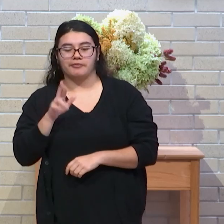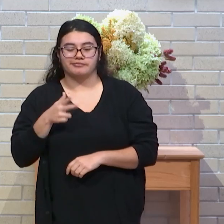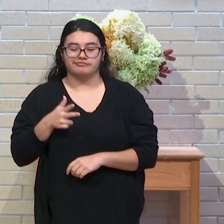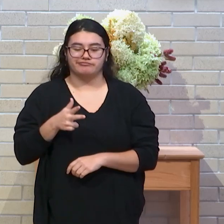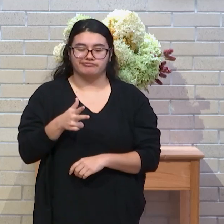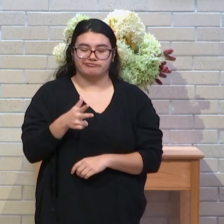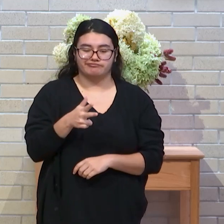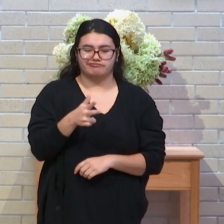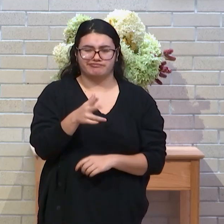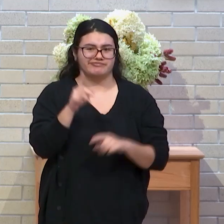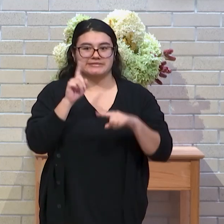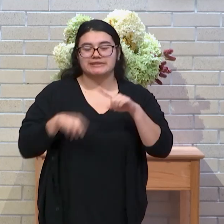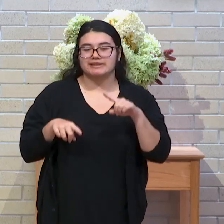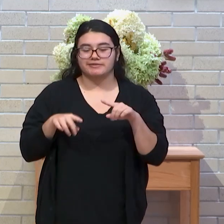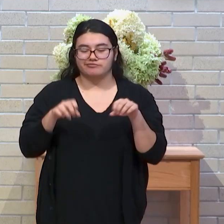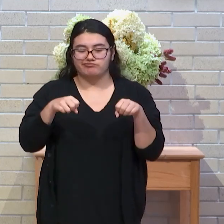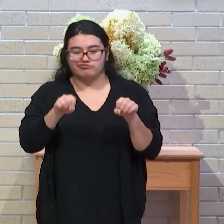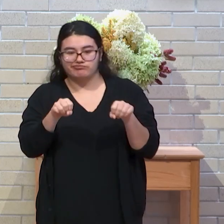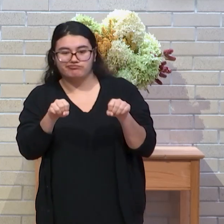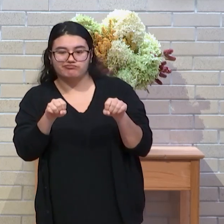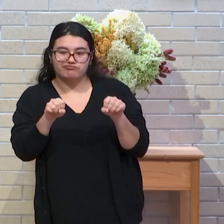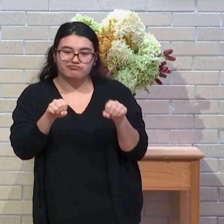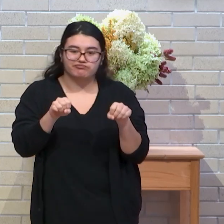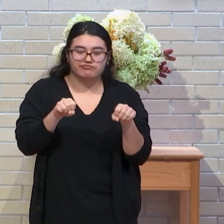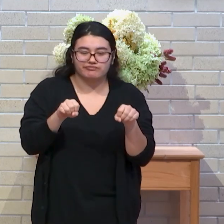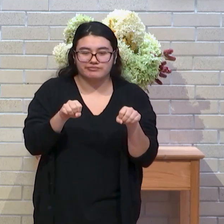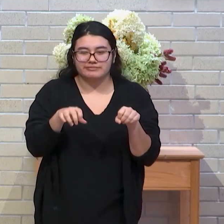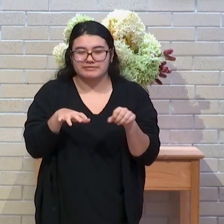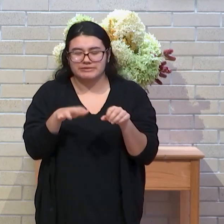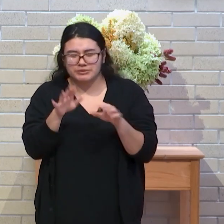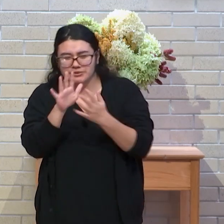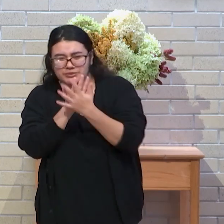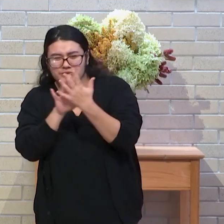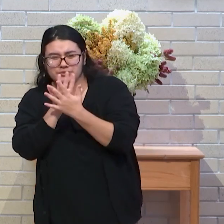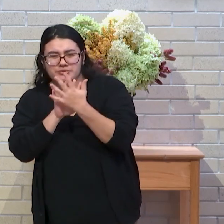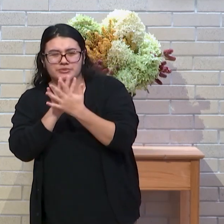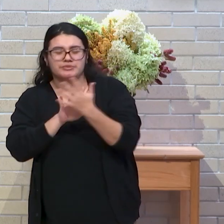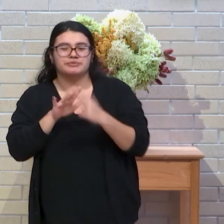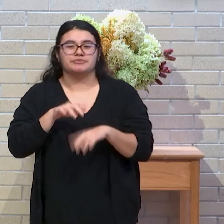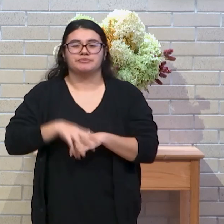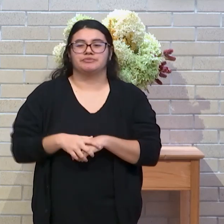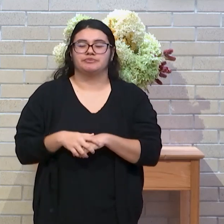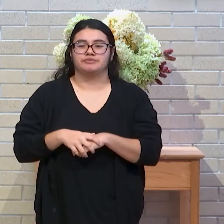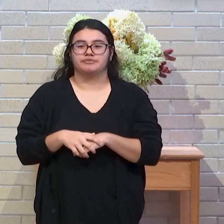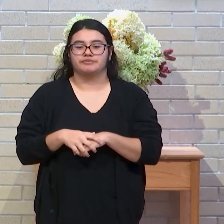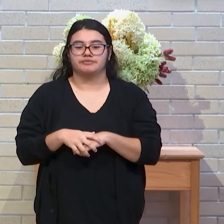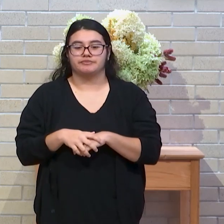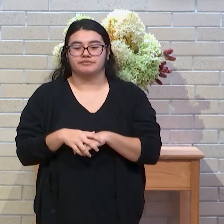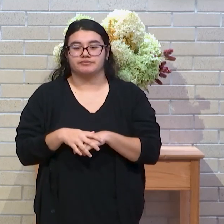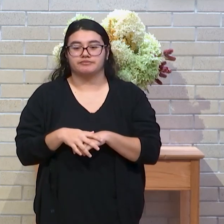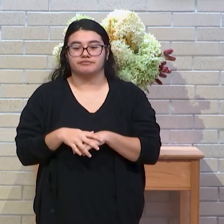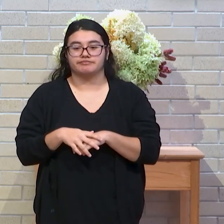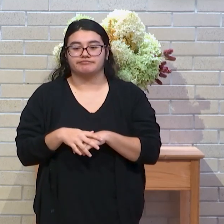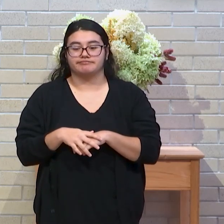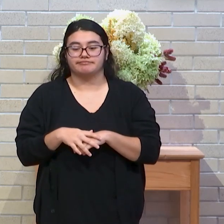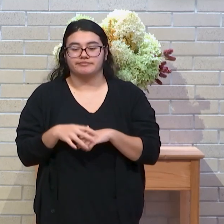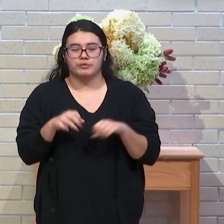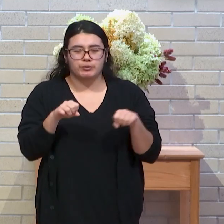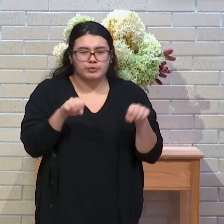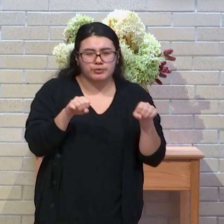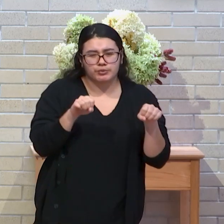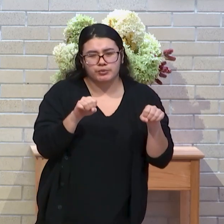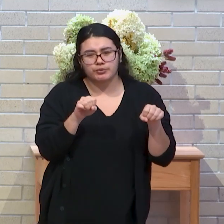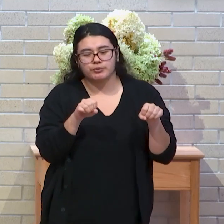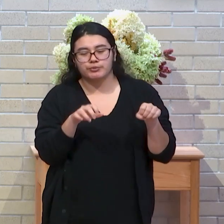exception. There were parts of the trail that were so deep in mud, Mateo and I had to get off just so my dad could get the bike moving